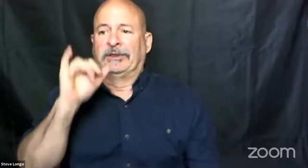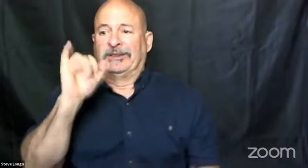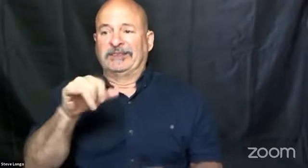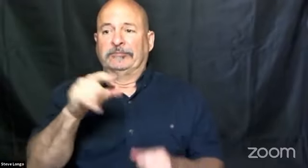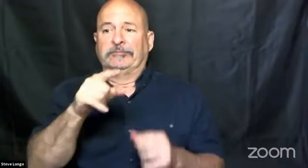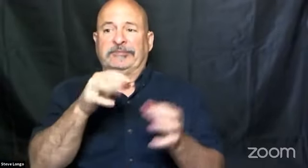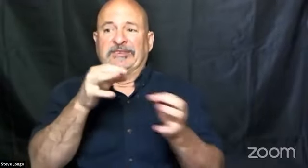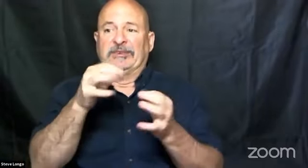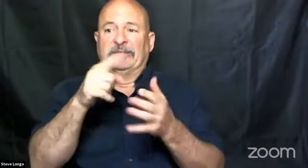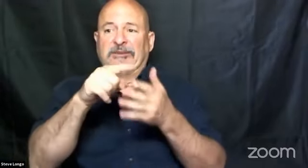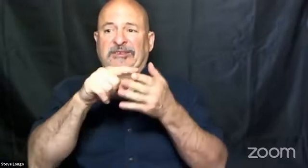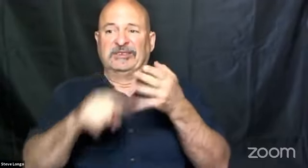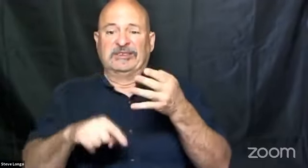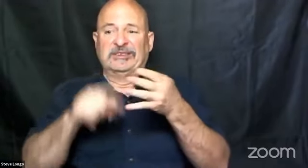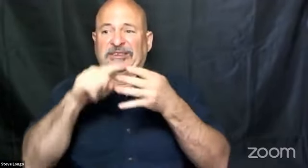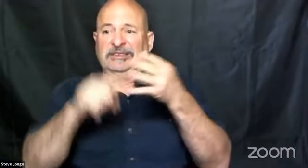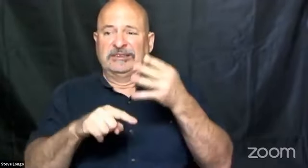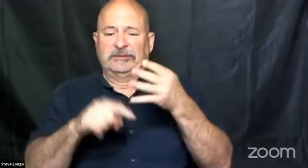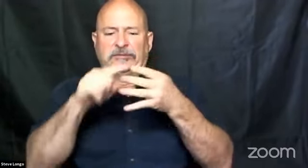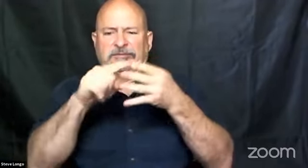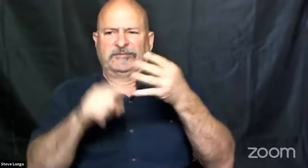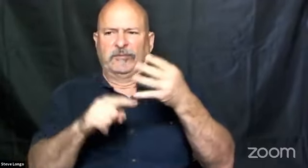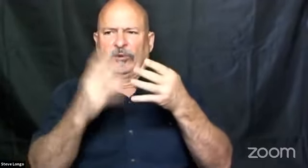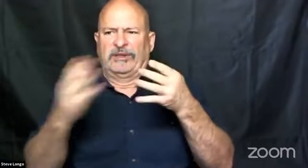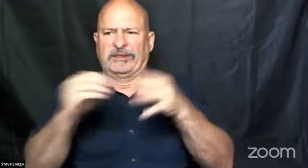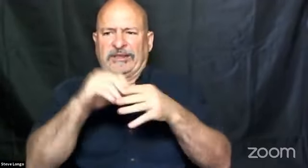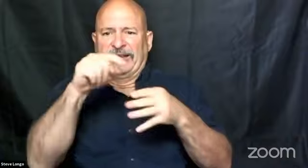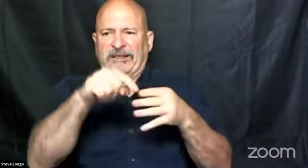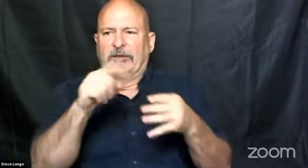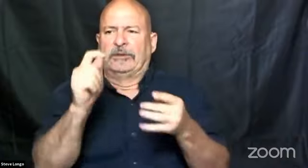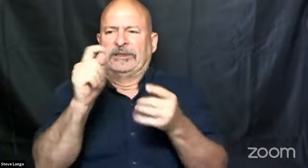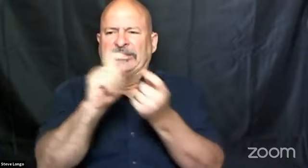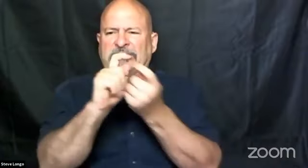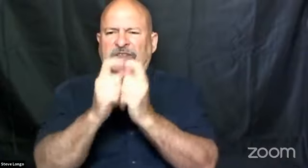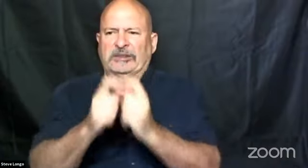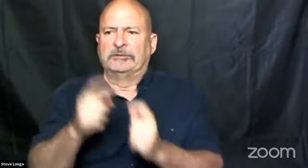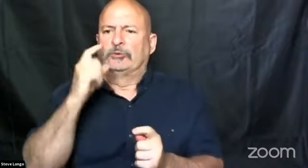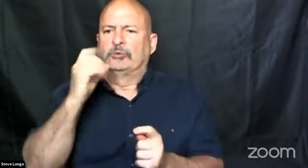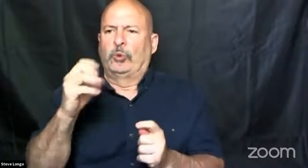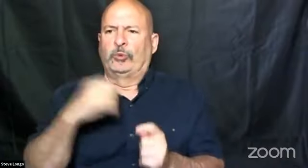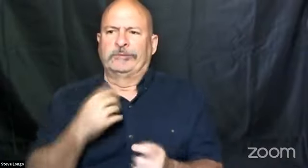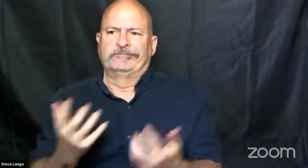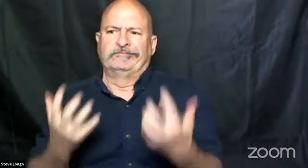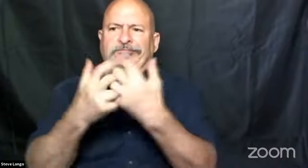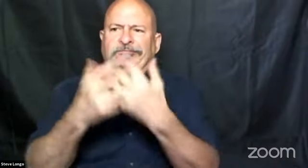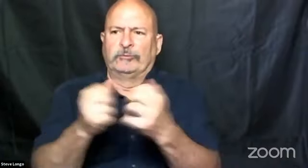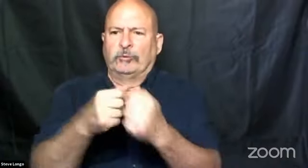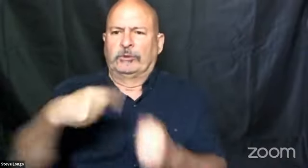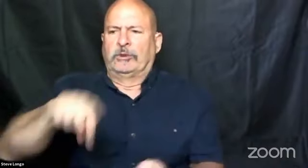going to go ahead and share the screen. Trisha, I'm not sure if you wanted to do that or me. But in the meantime, the 4